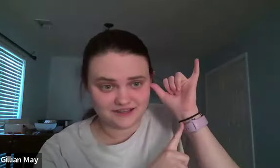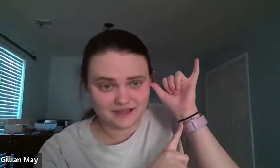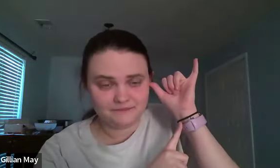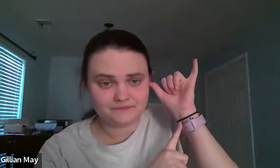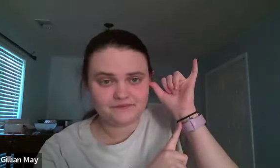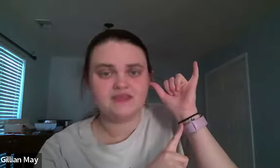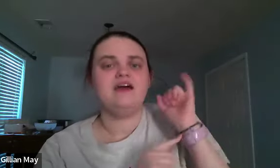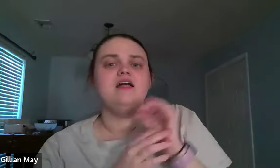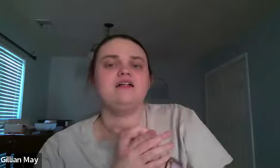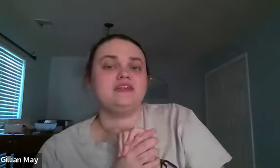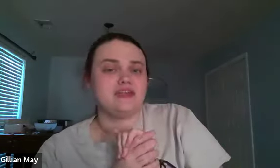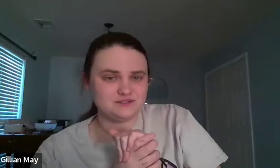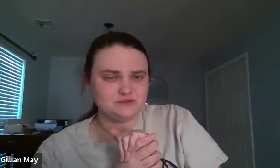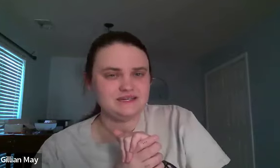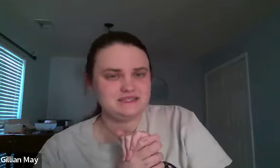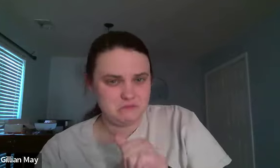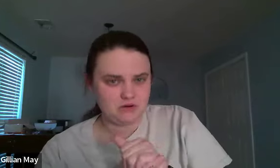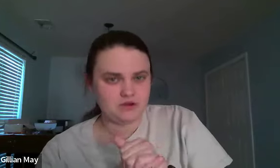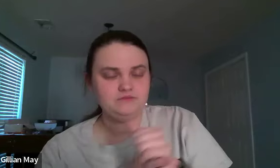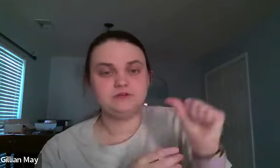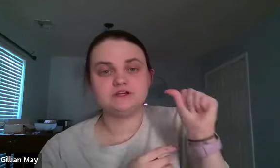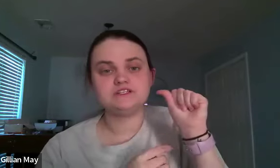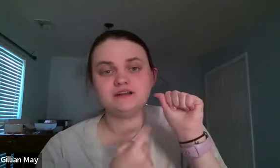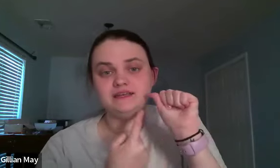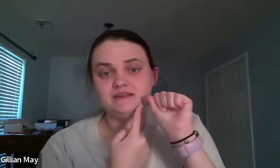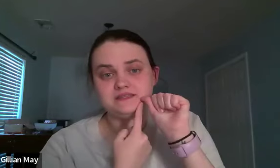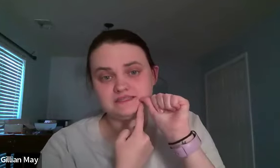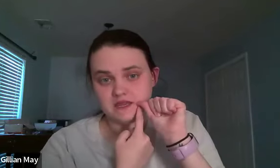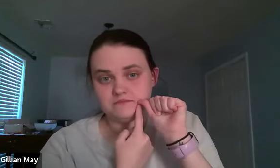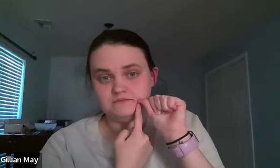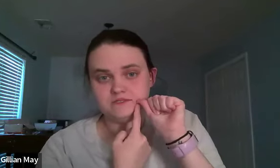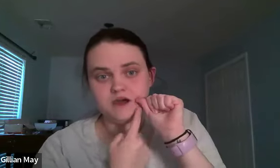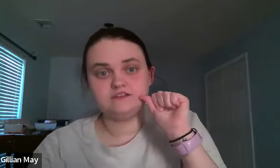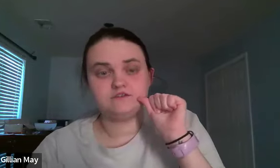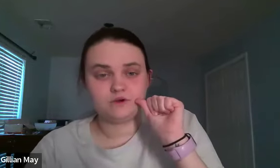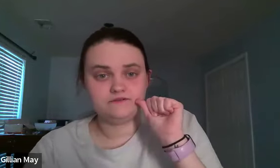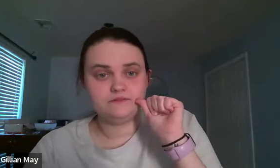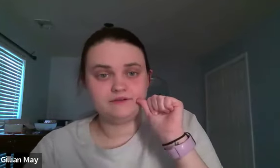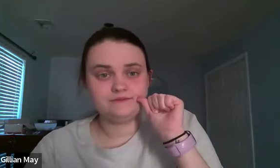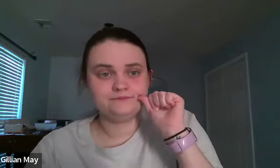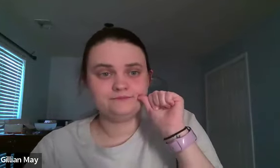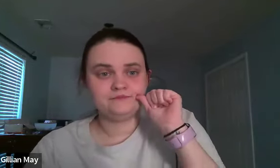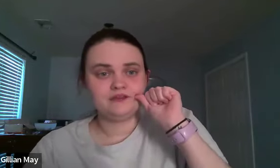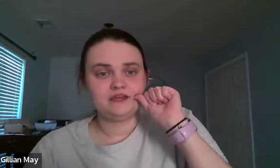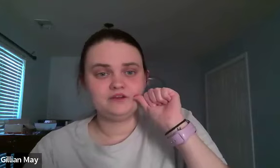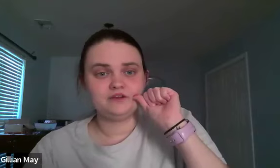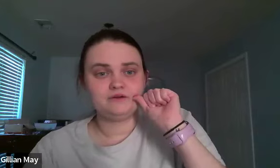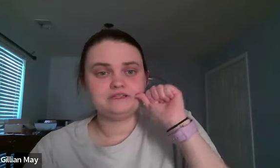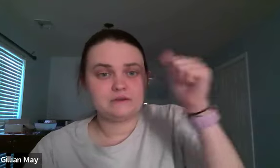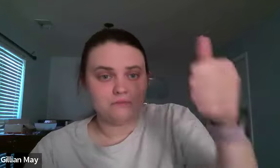yesterday. The next one, tomorrow, you're going to start again at that same spot, so the corner of your mouth, and you're going to go